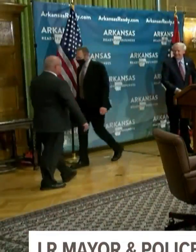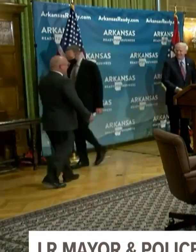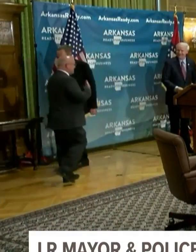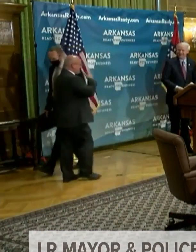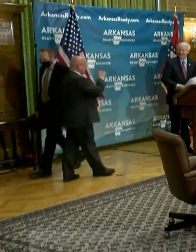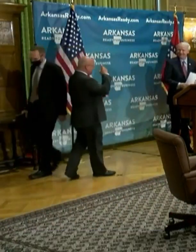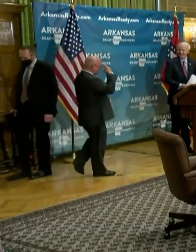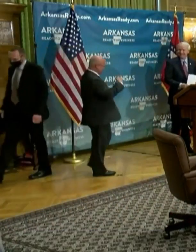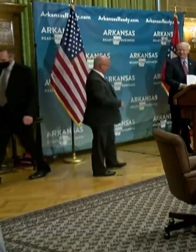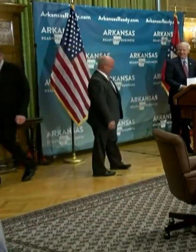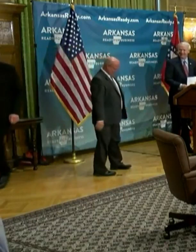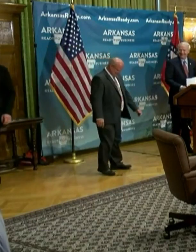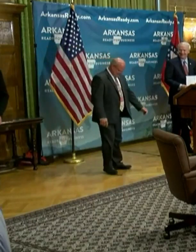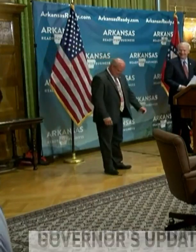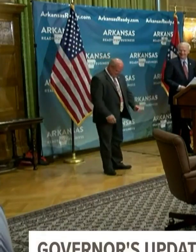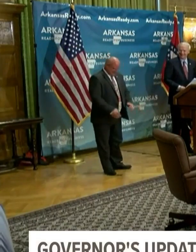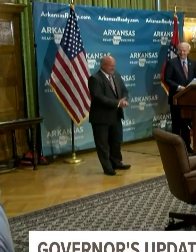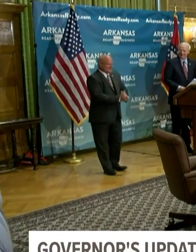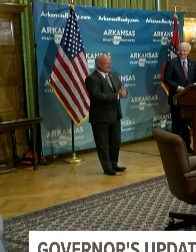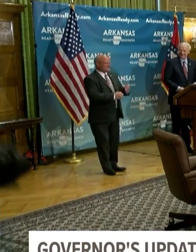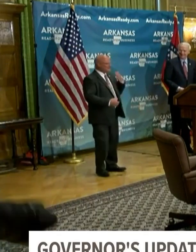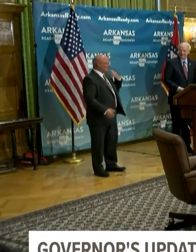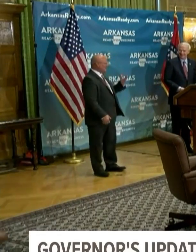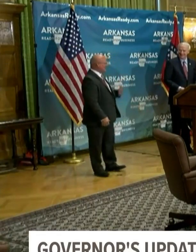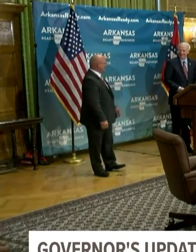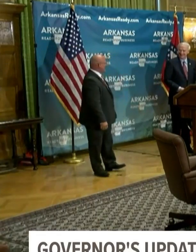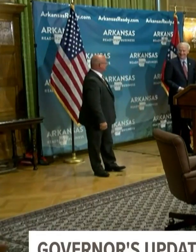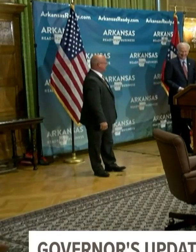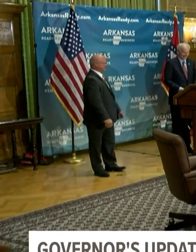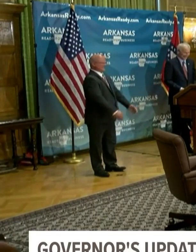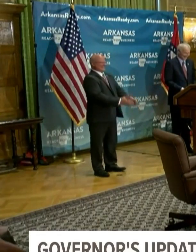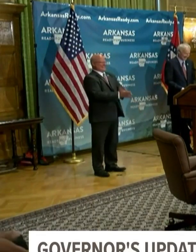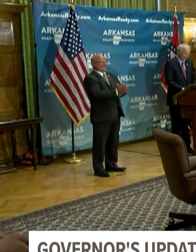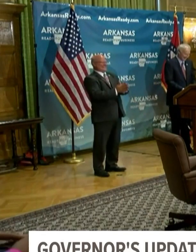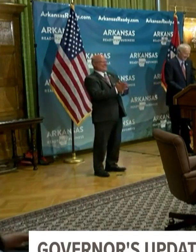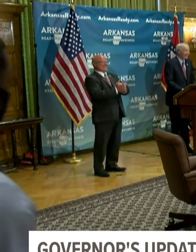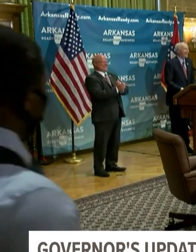Hi, Eddie. You look sharp today.